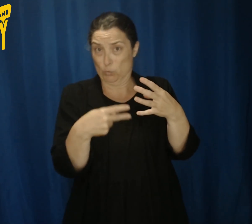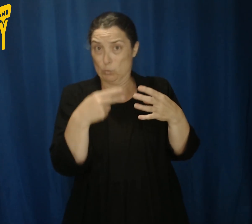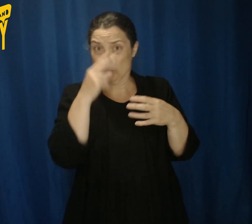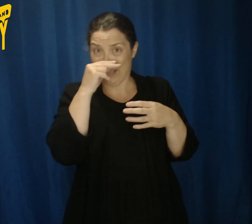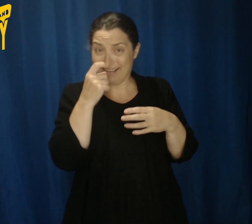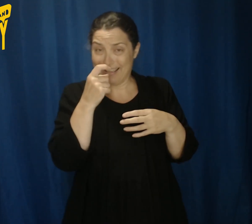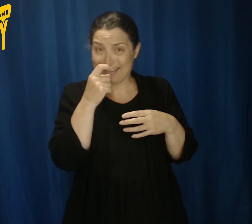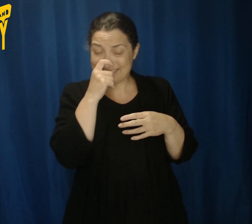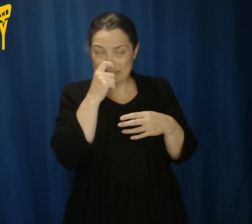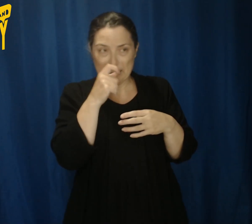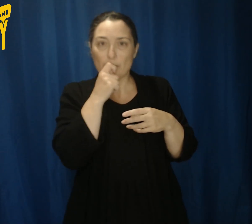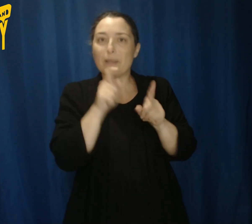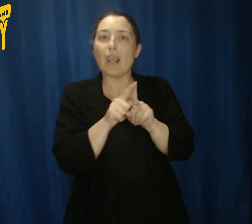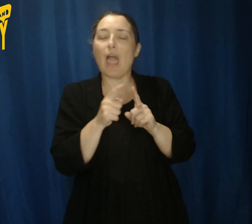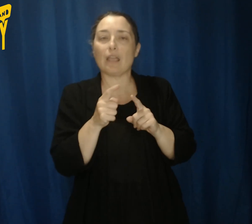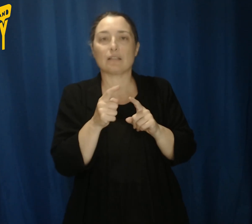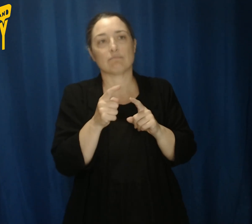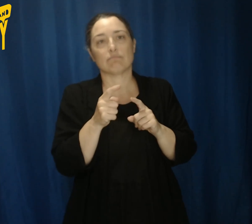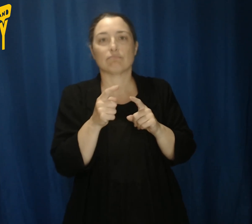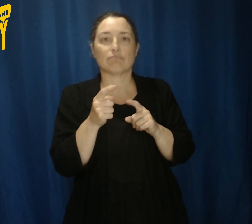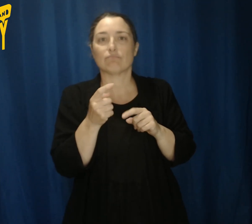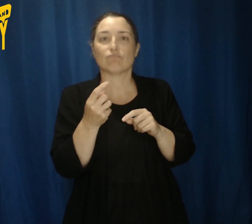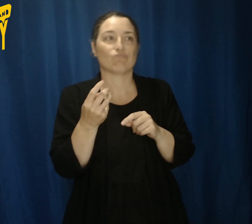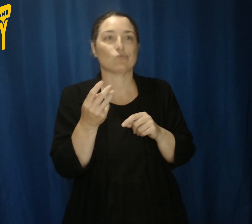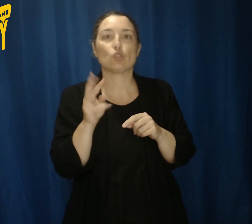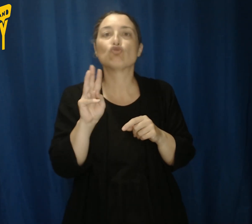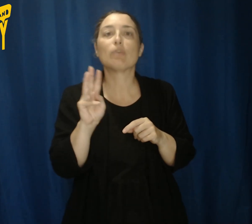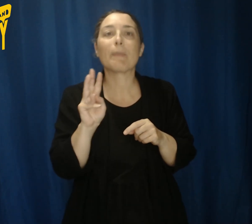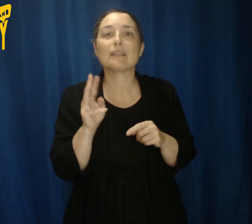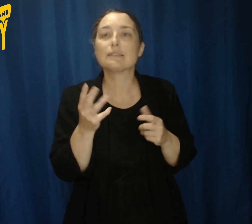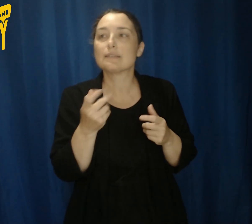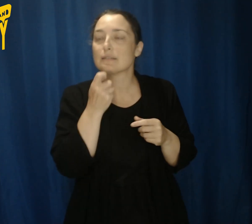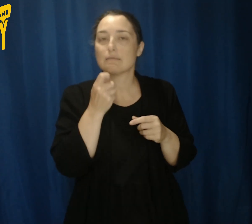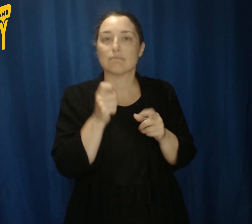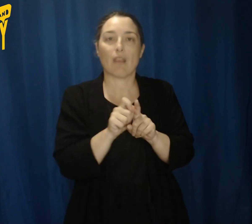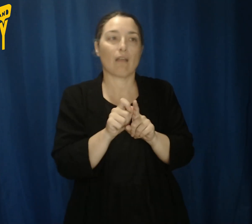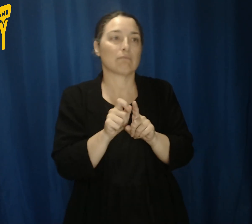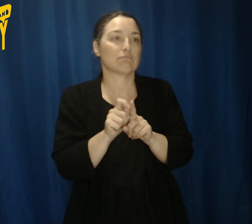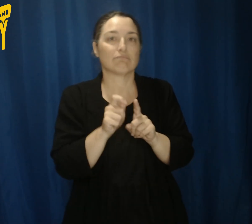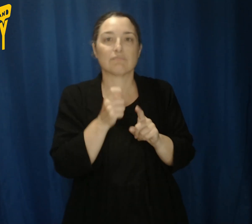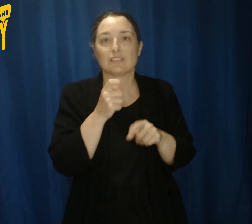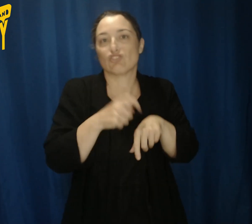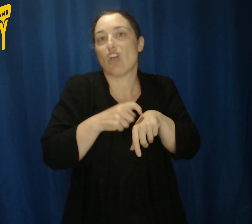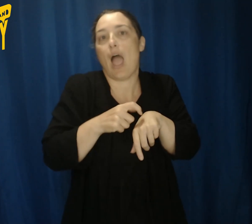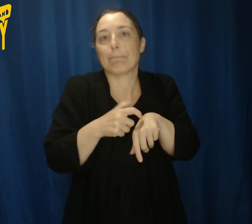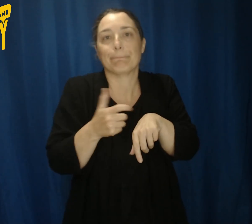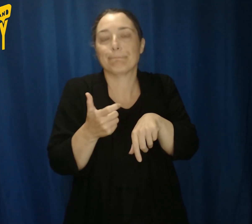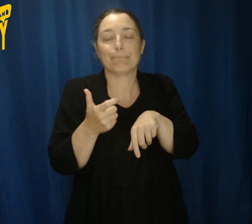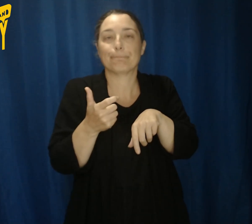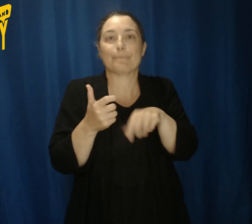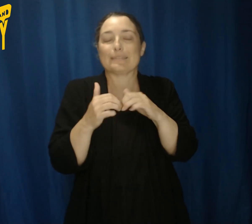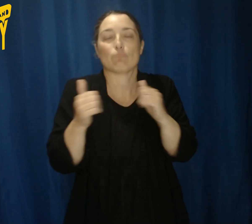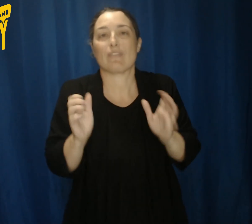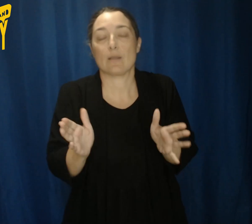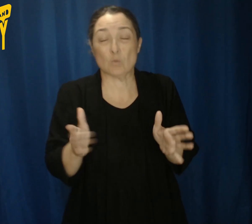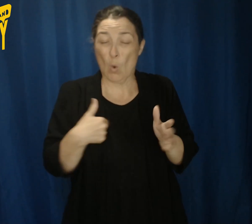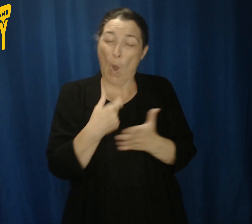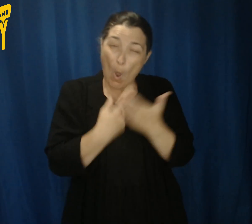We just got separated by time. Like, I absolutely adore them. They're probably the only people in the world I trust. And I mean that in a really nice way, not